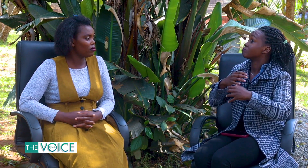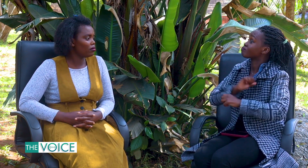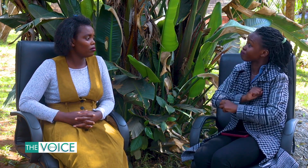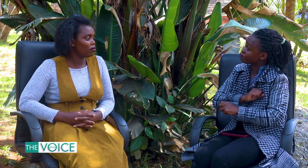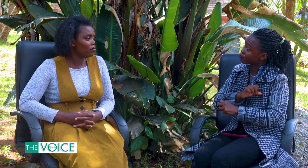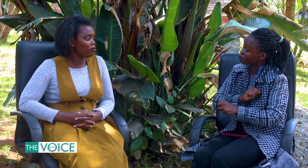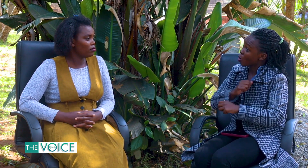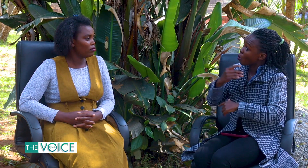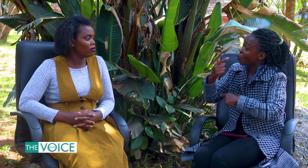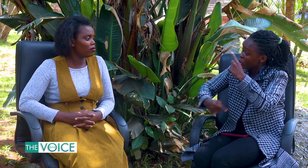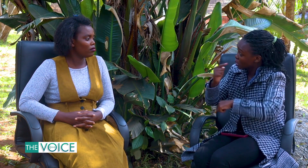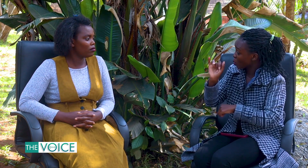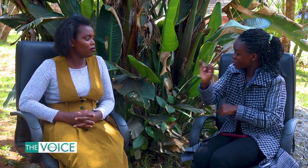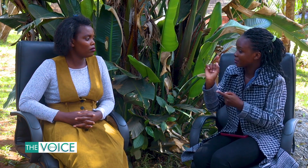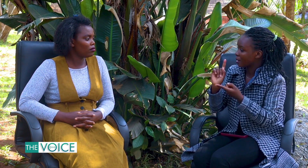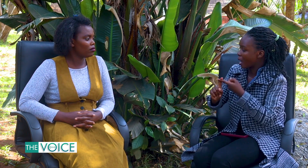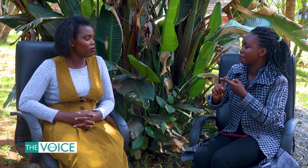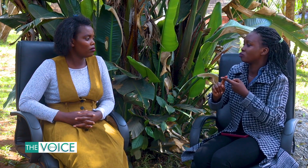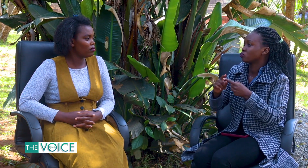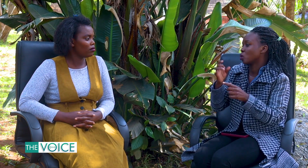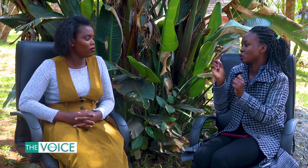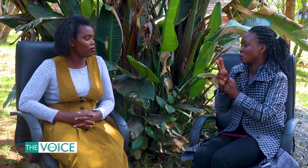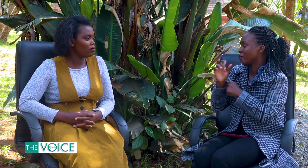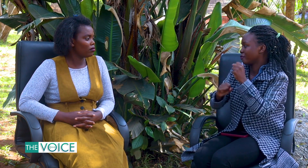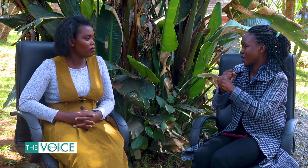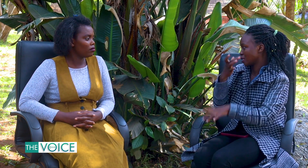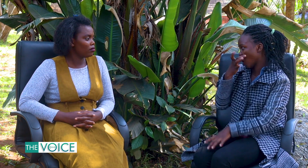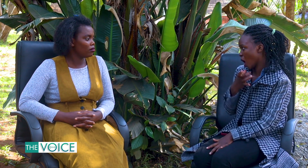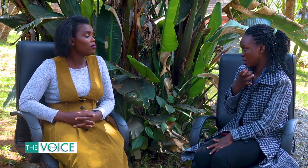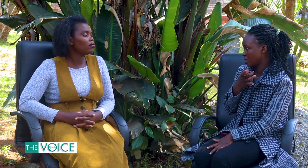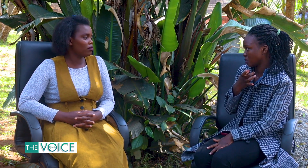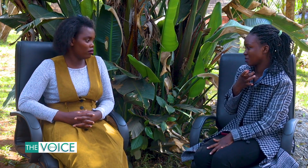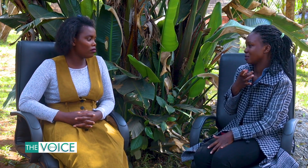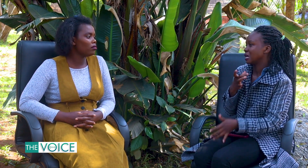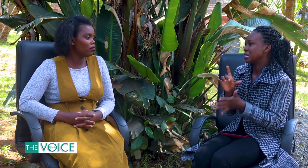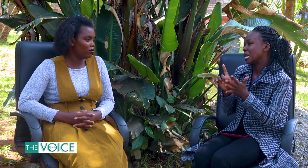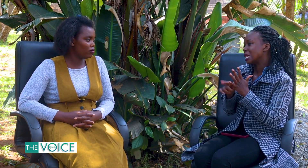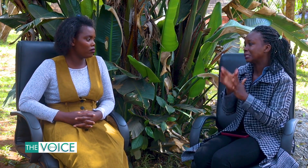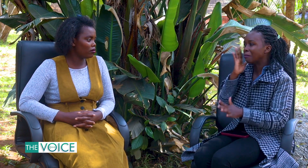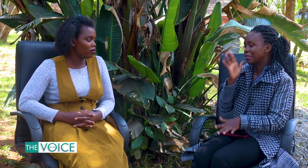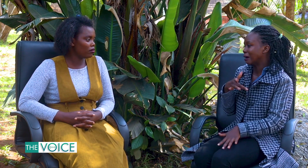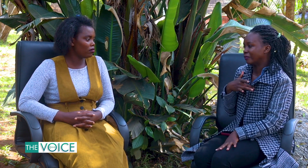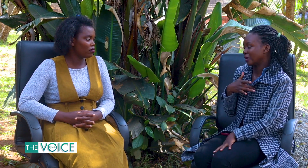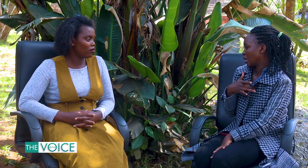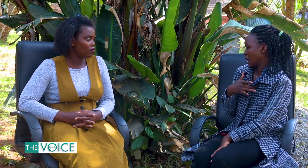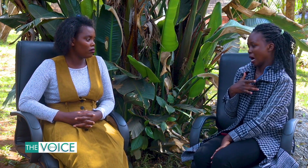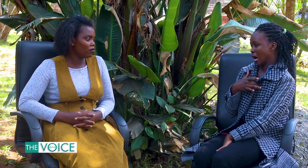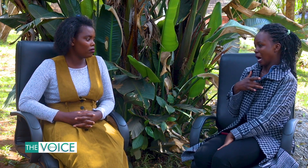go. And with a lot of patience, as I kept going, I stayed until I was like 12 years old. And that's when